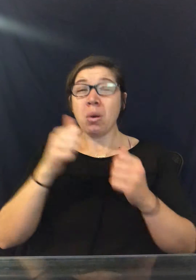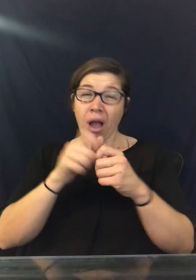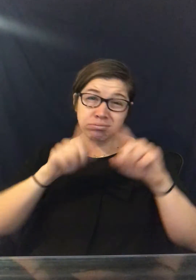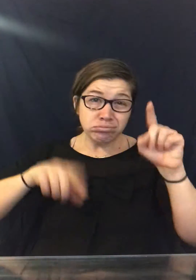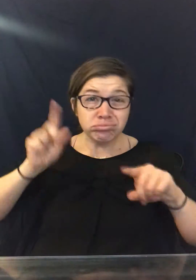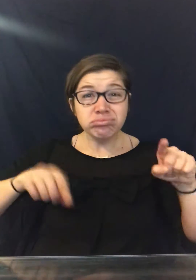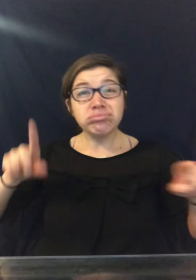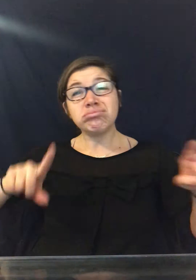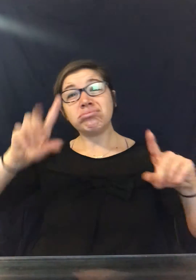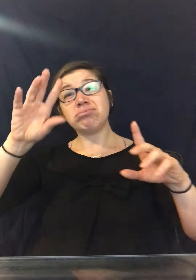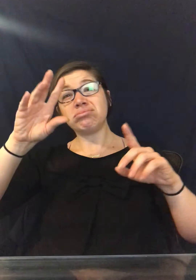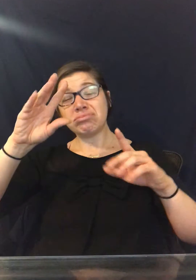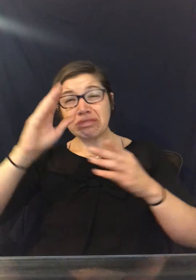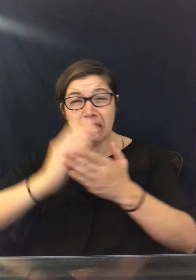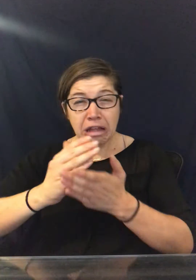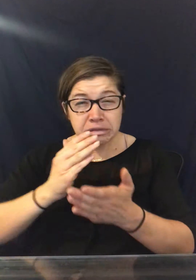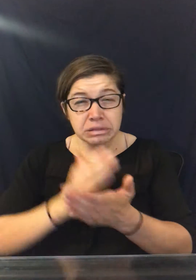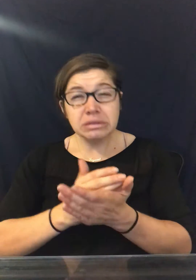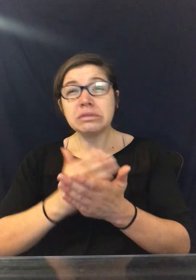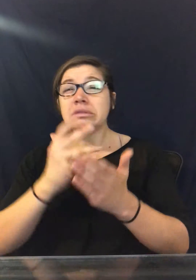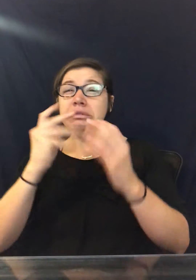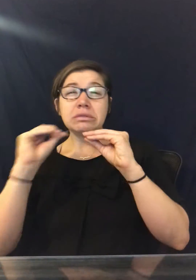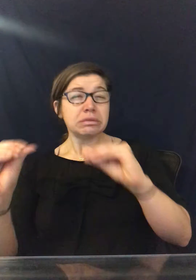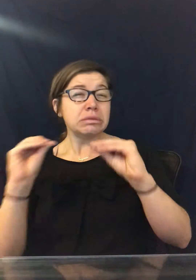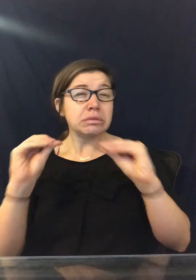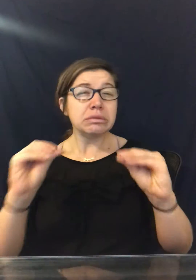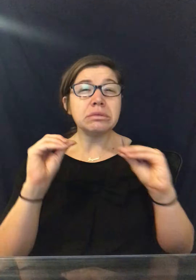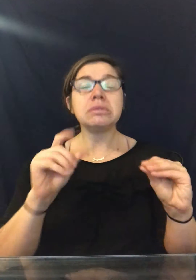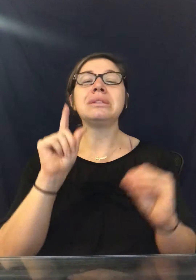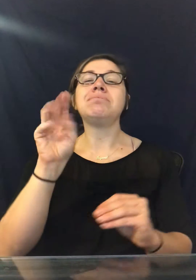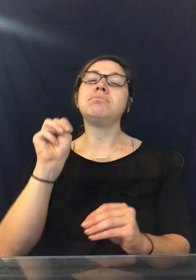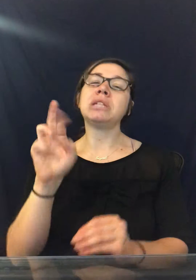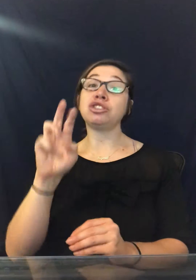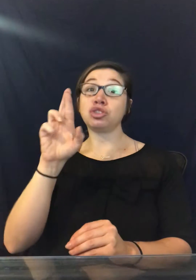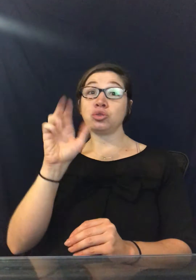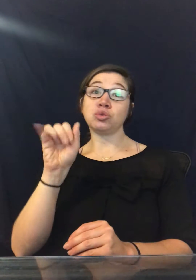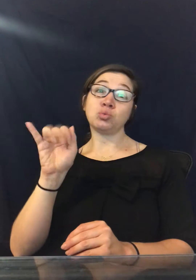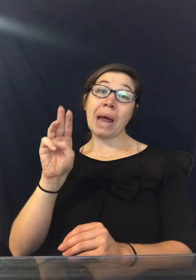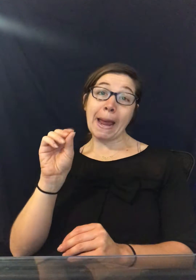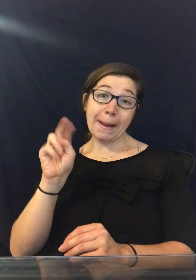Teachers Pay Teachers. Just search for Mr. Raymond Civic ZOC Academy.